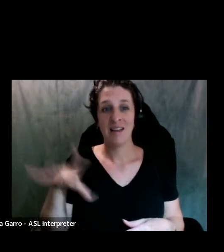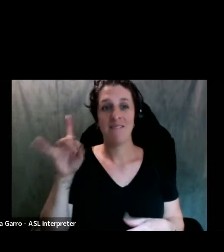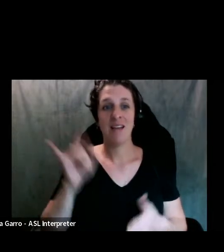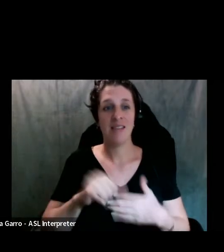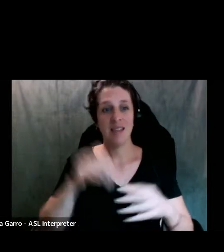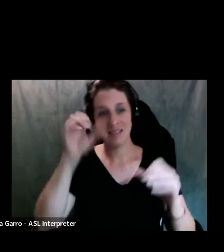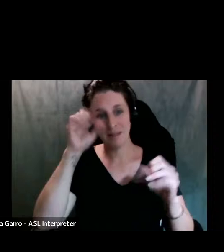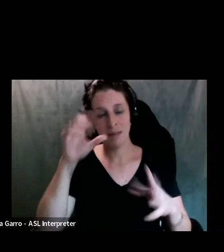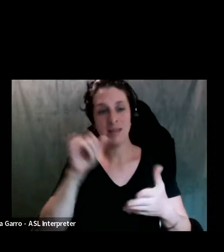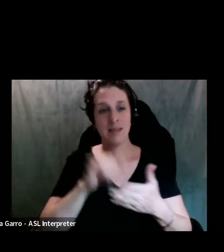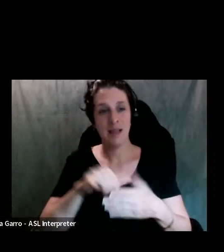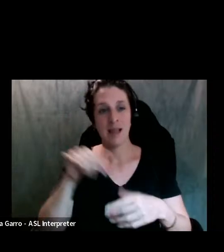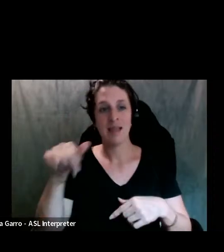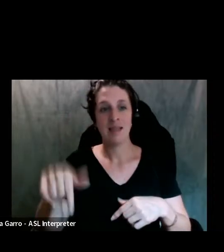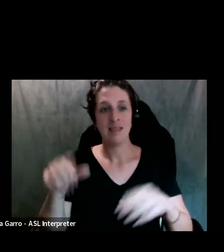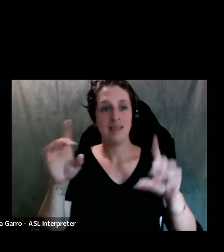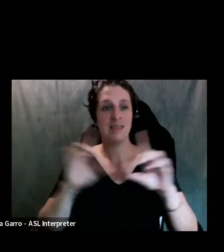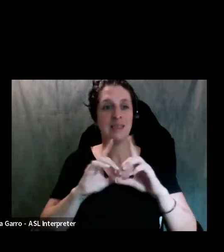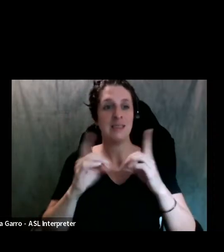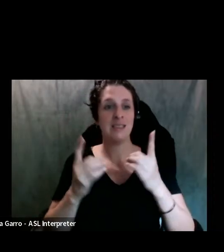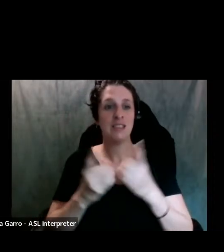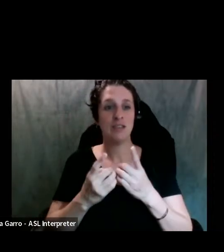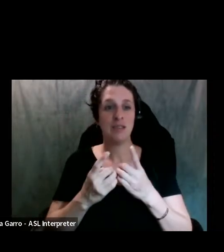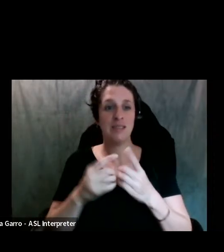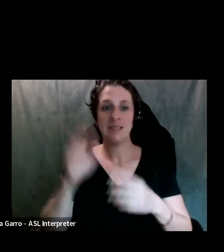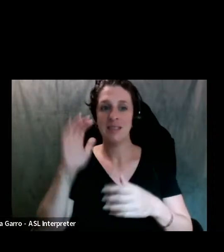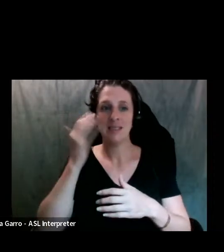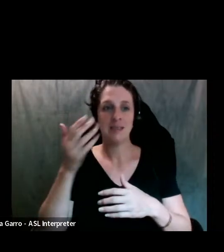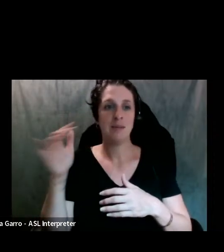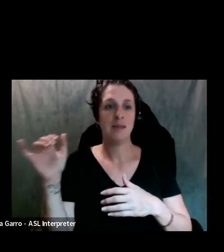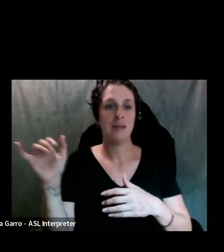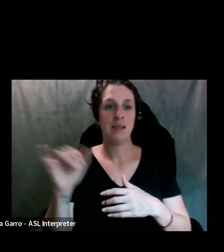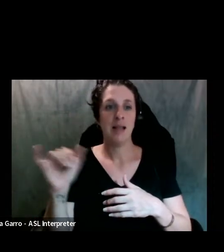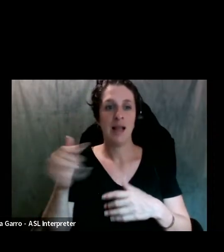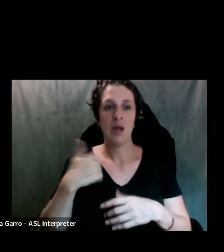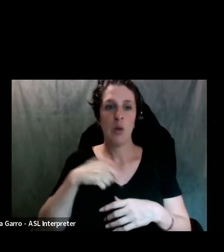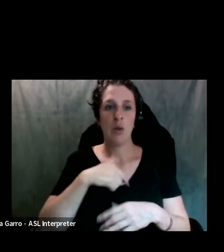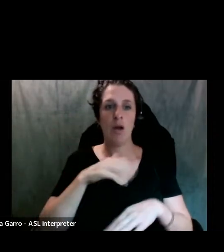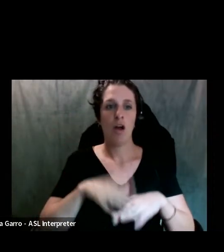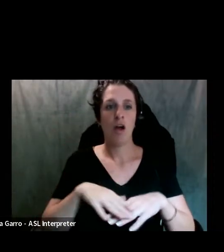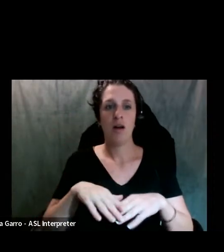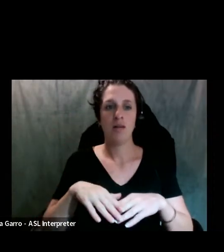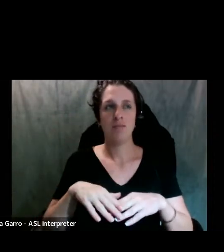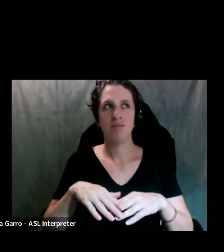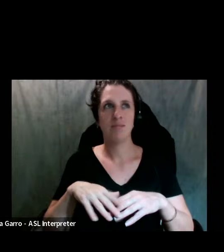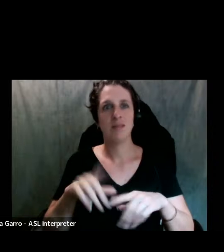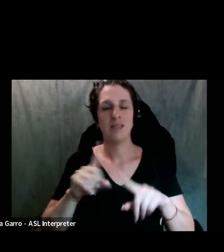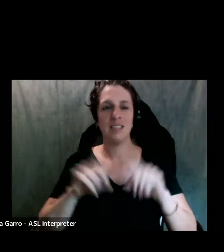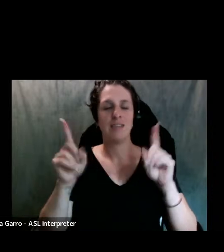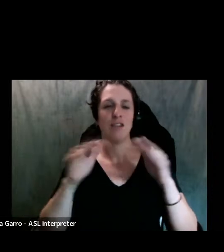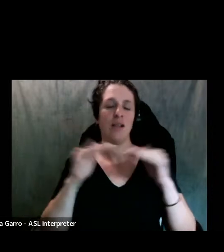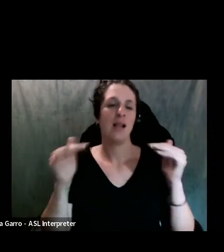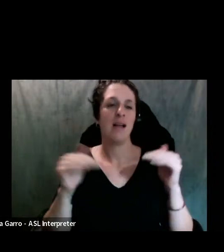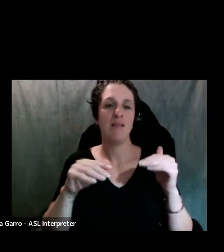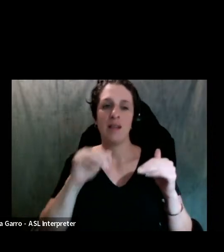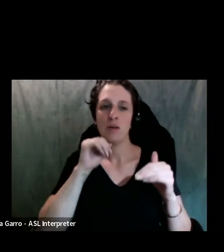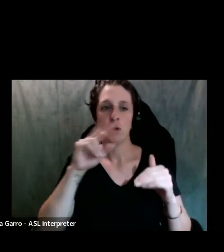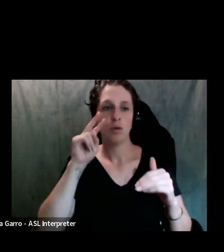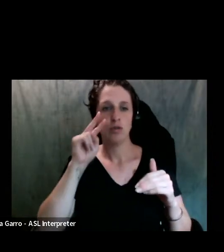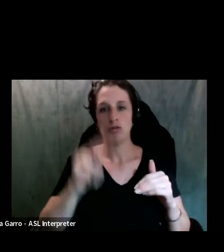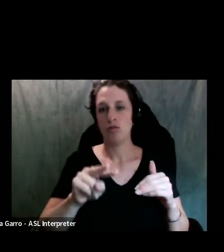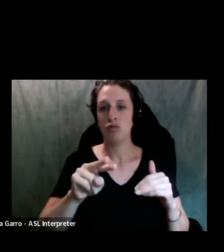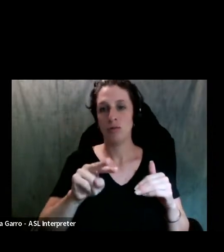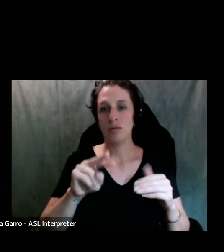is that this district, it just seems like we're in another level where they don't just look at the numbers,